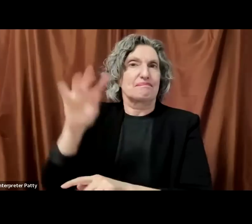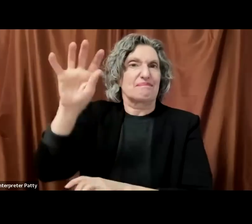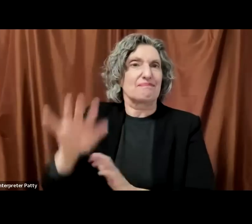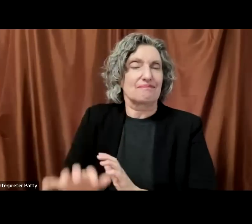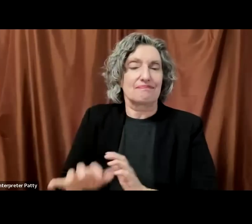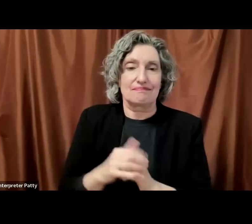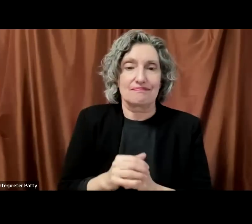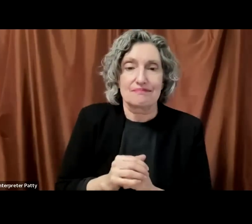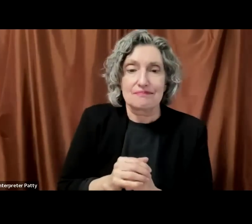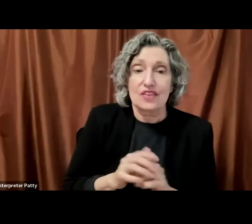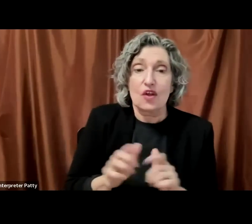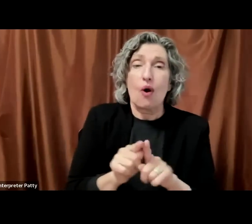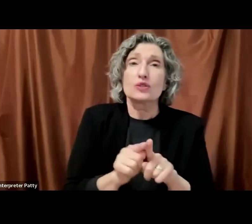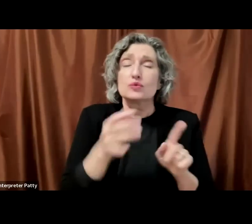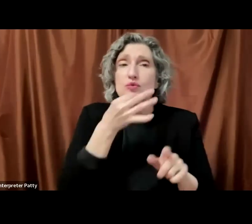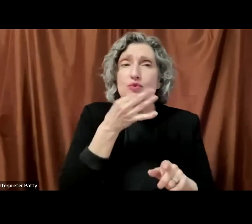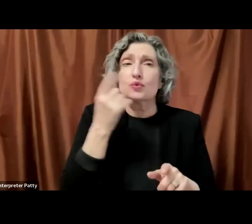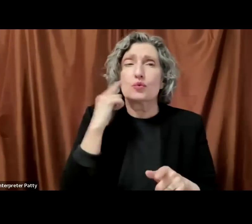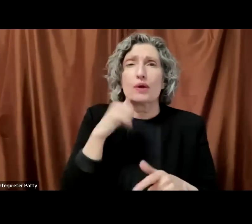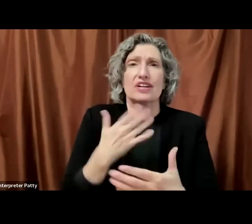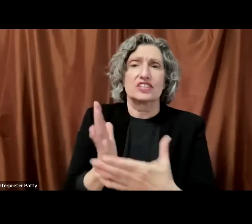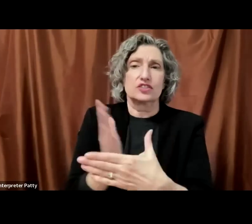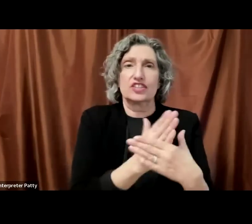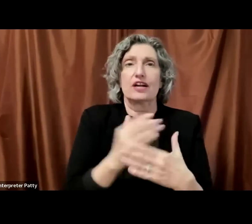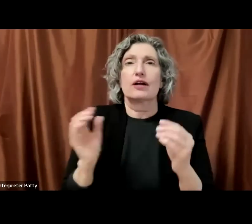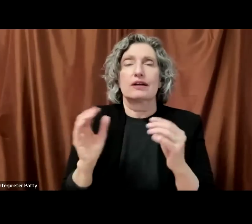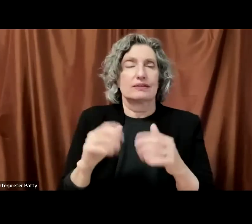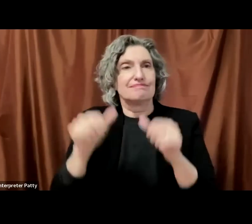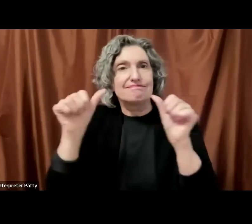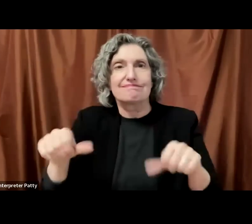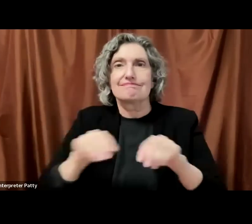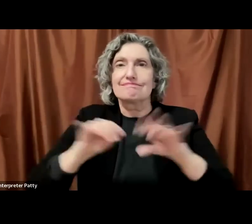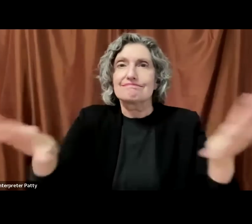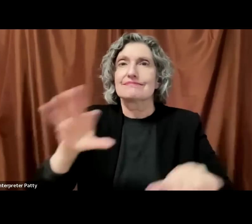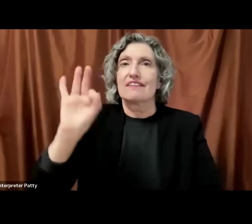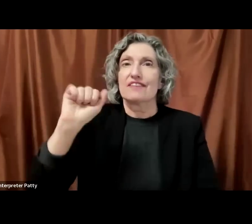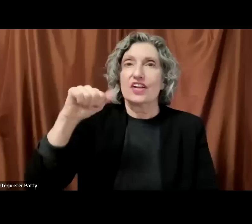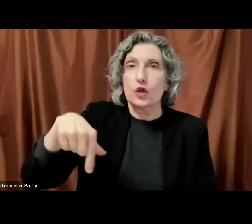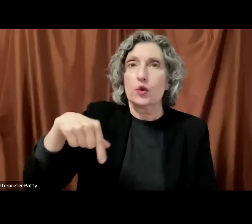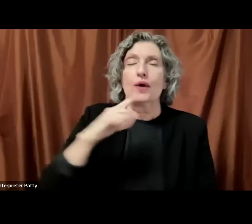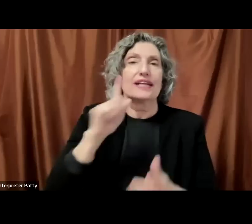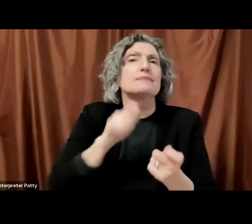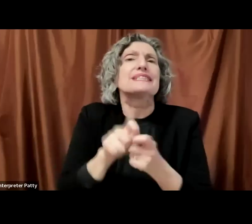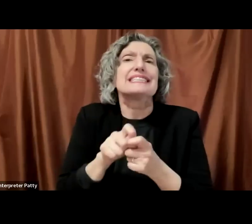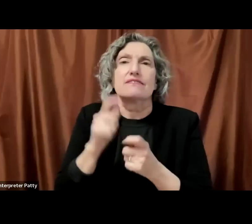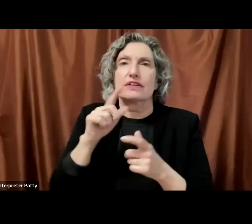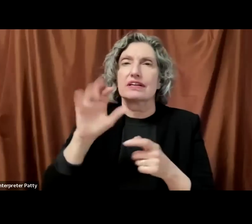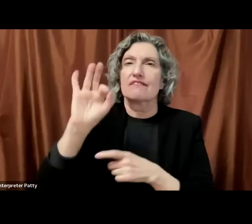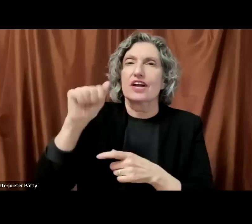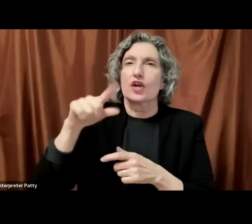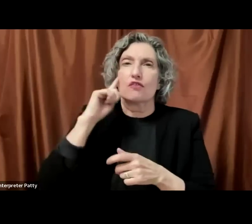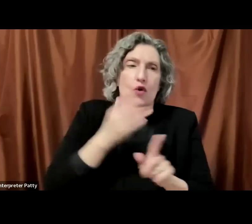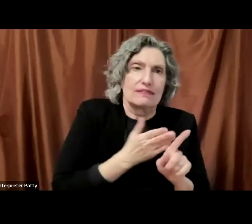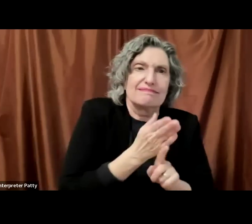In the coming weeks, we'll also be sharing out FAQs and sector-specific fact sheets that break down